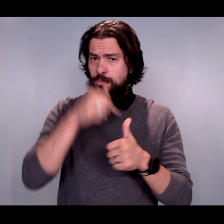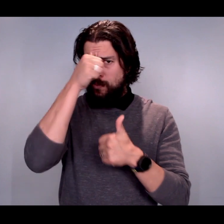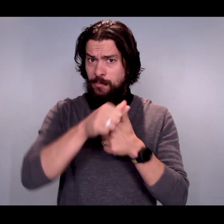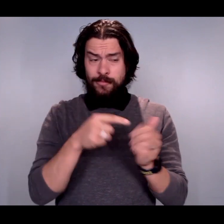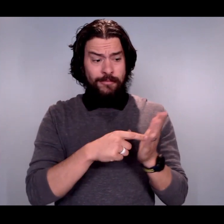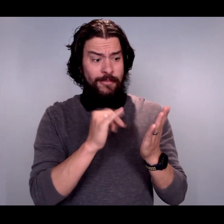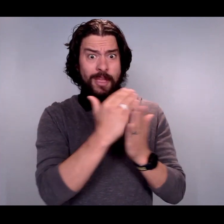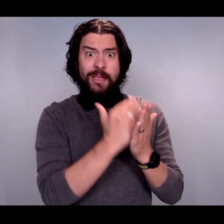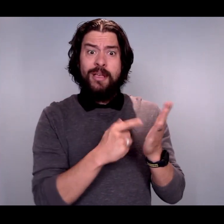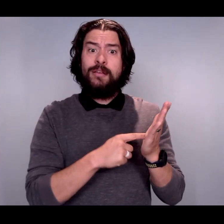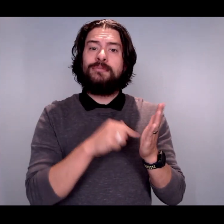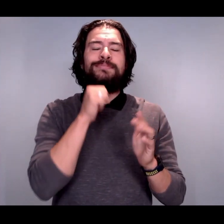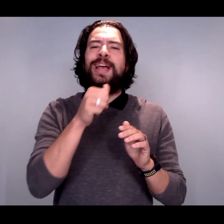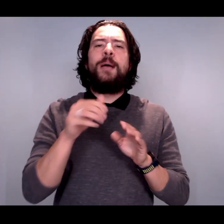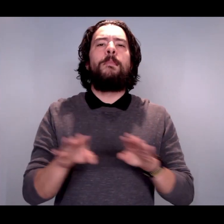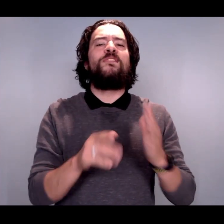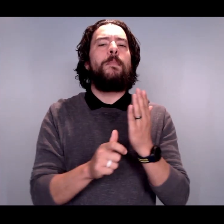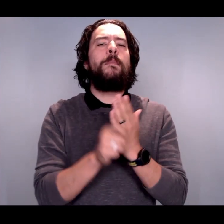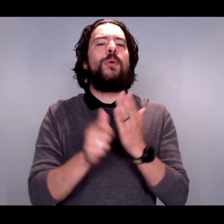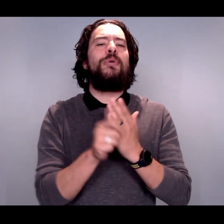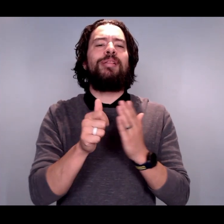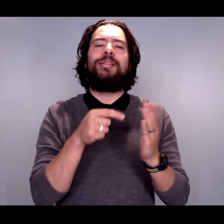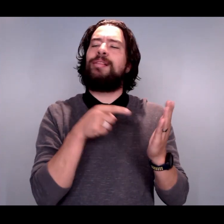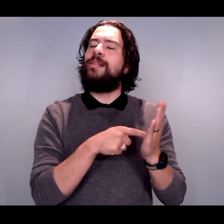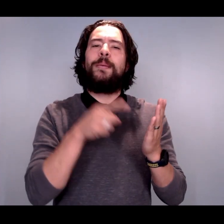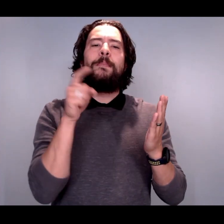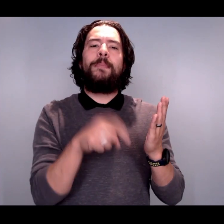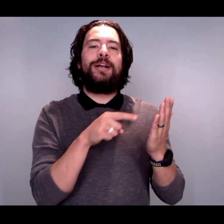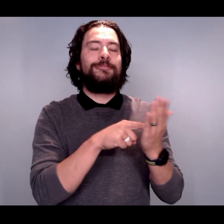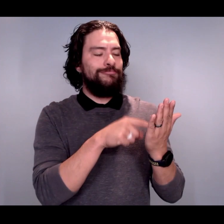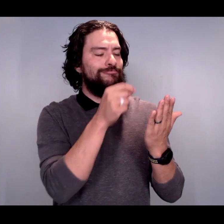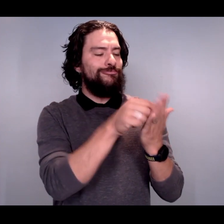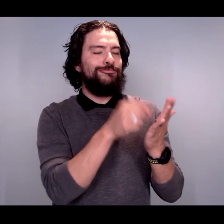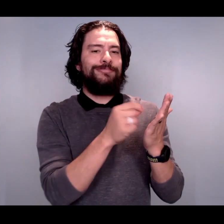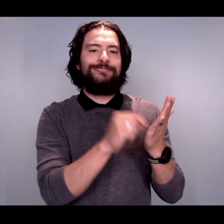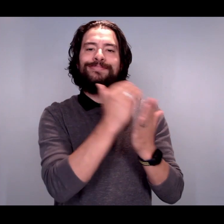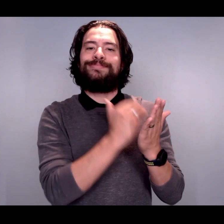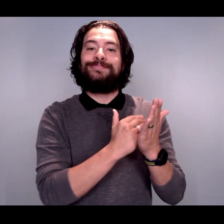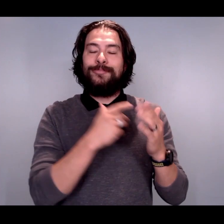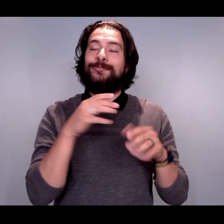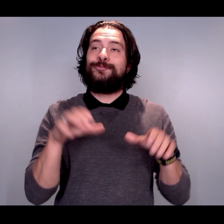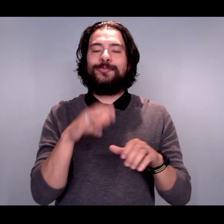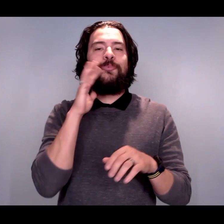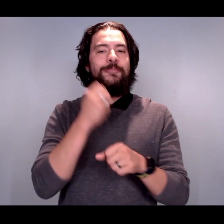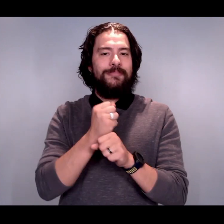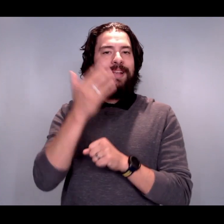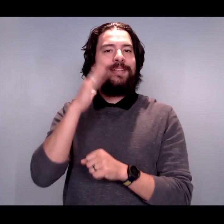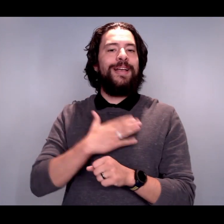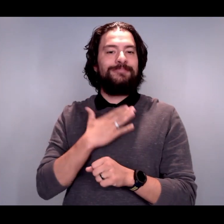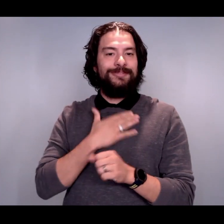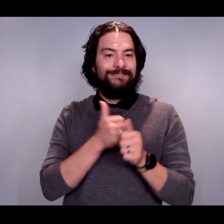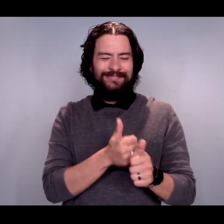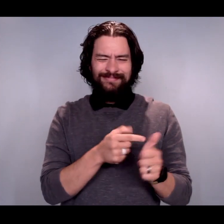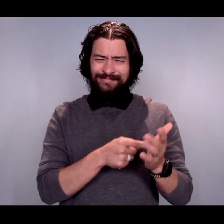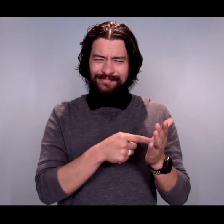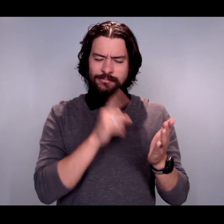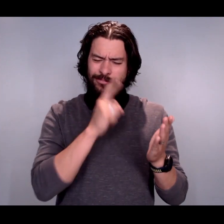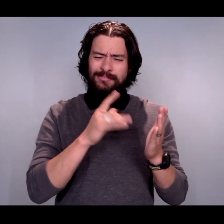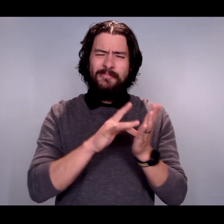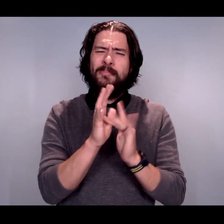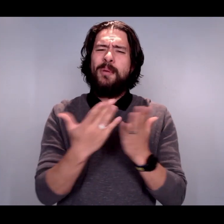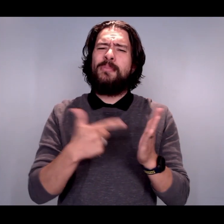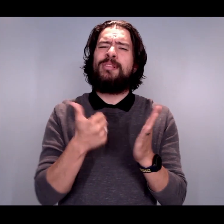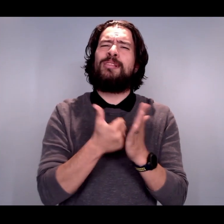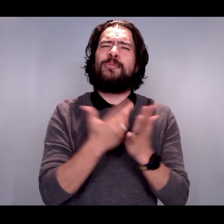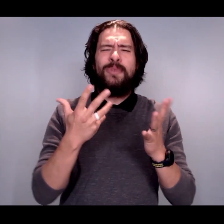So the first thing to remember is that the Bible is not a behavior manual with a complete list of what to do and not to do to make God happy.